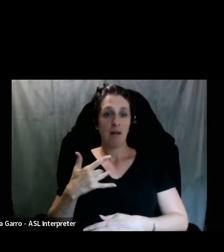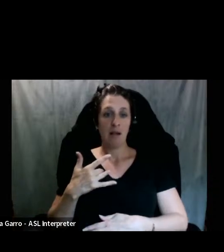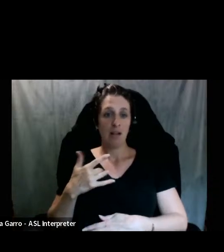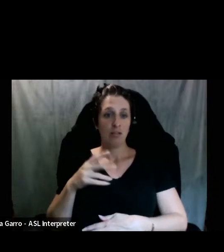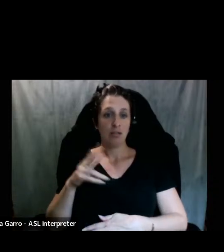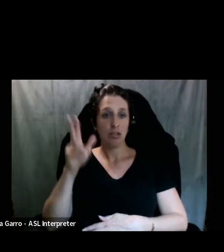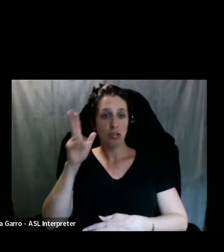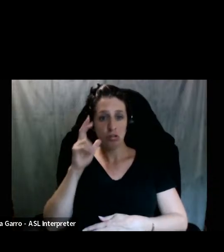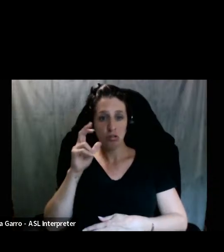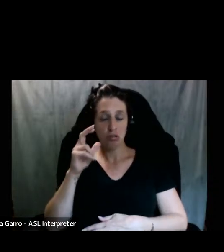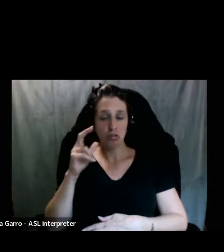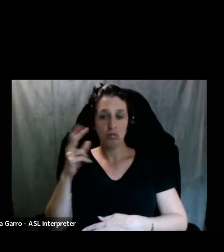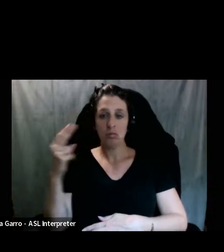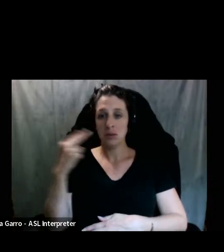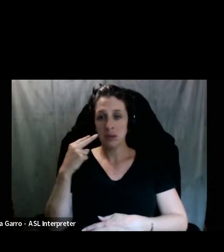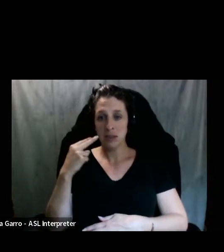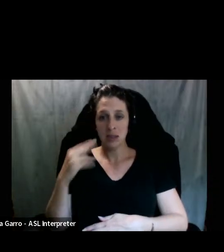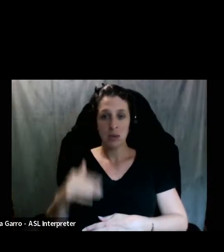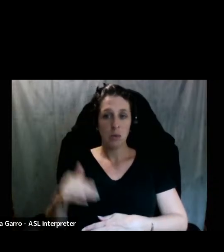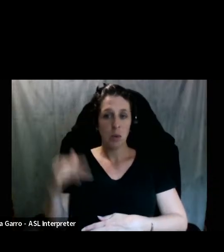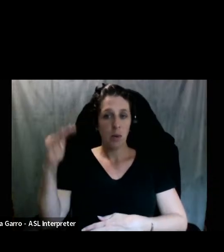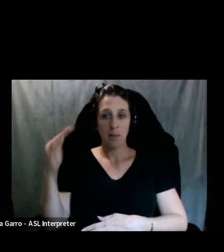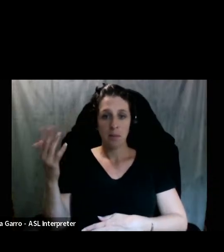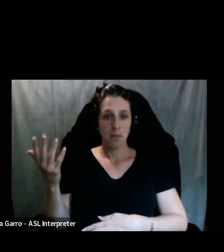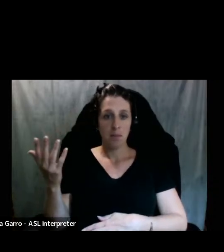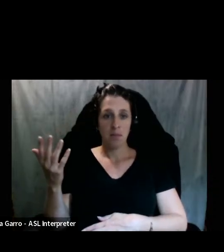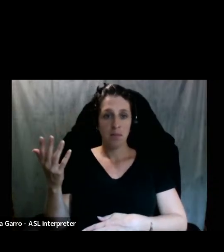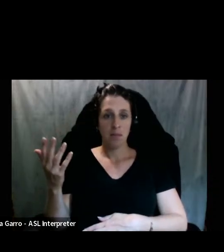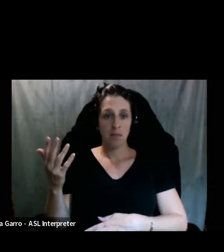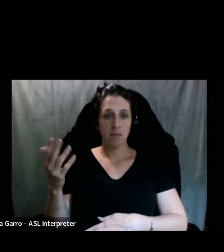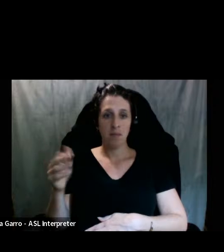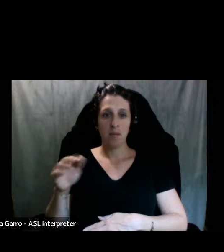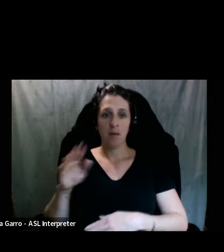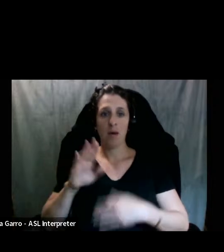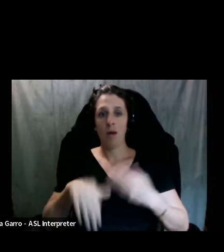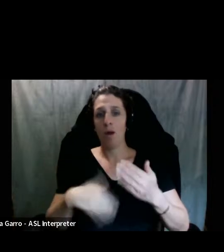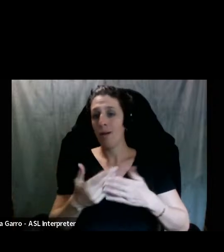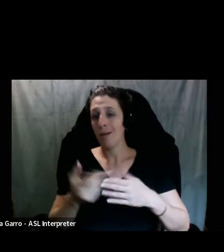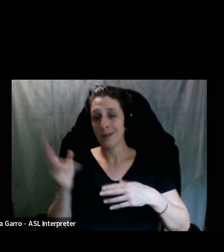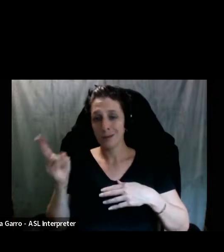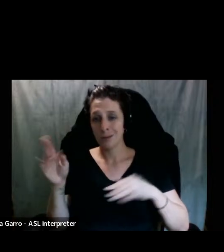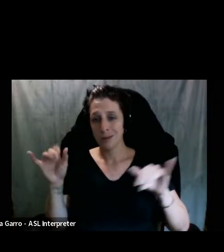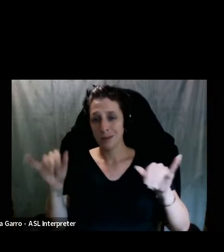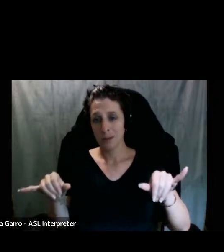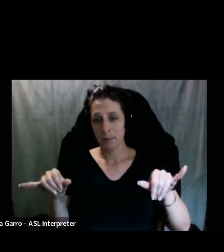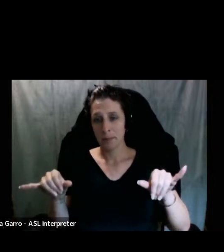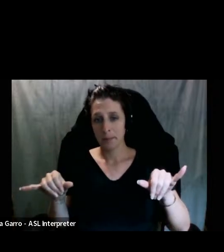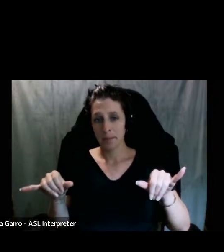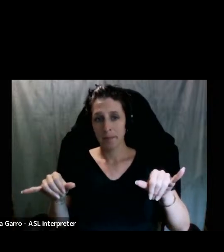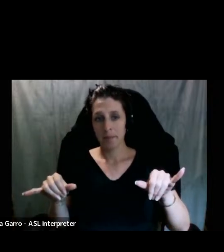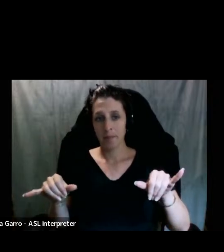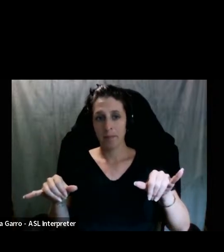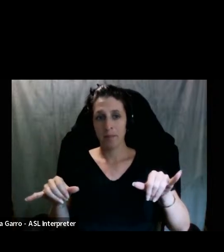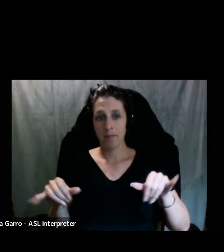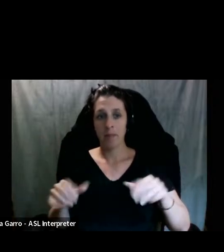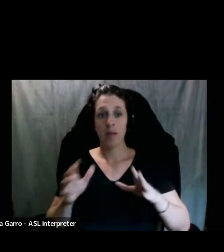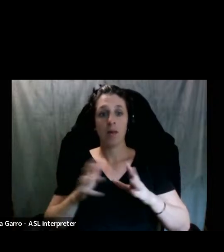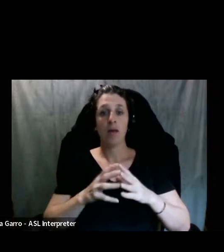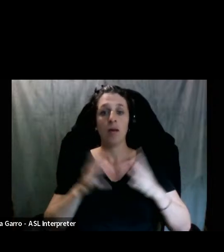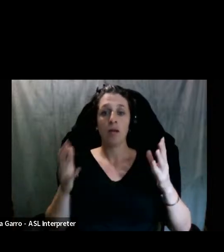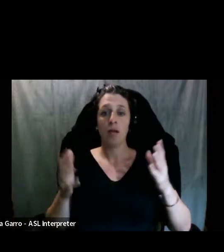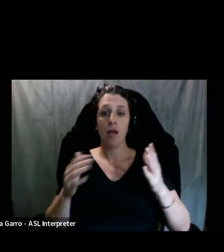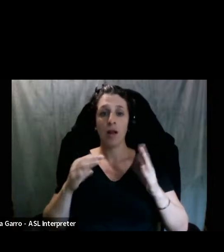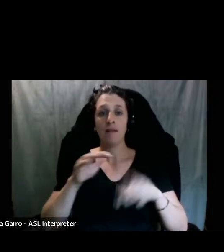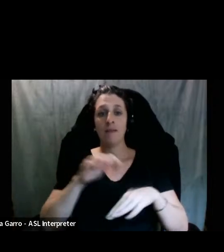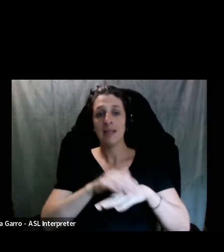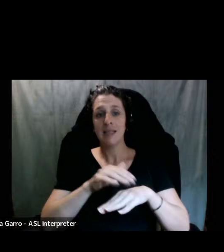heard or seen growing up, because all of the history was the same. All of the, like, a lot of the English literature we